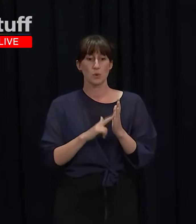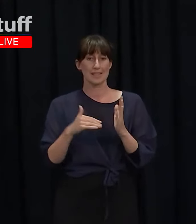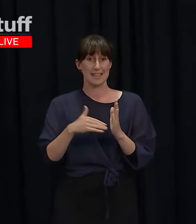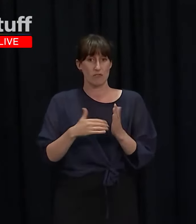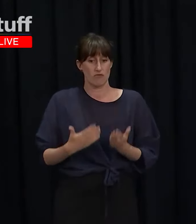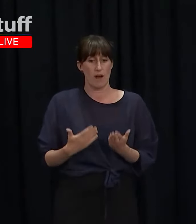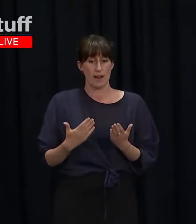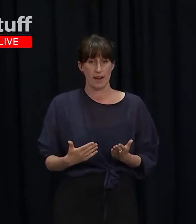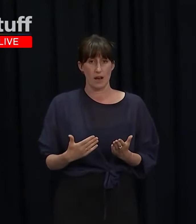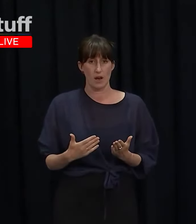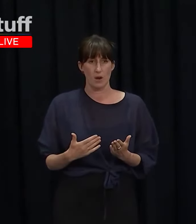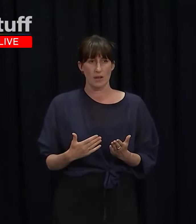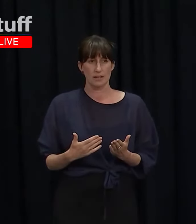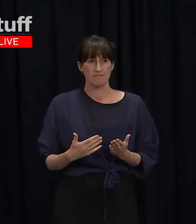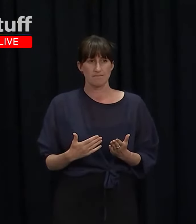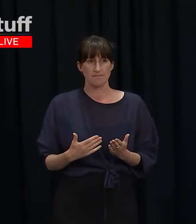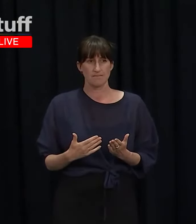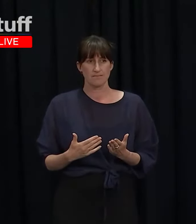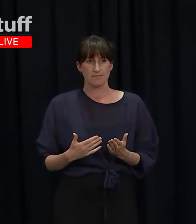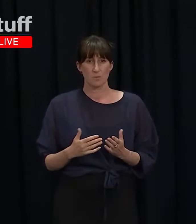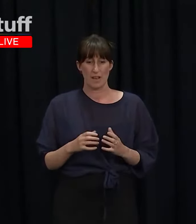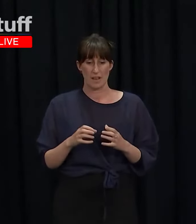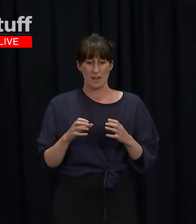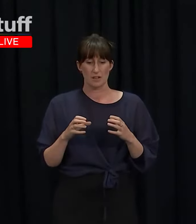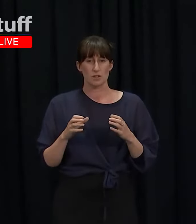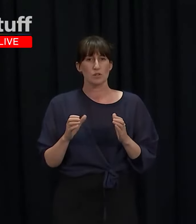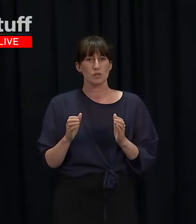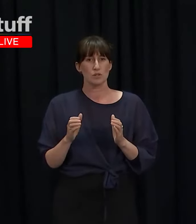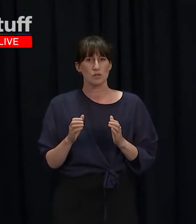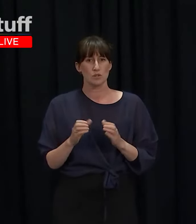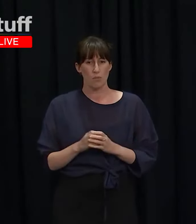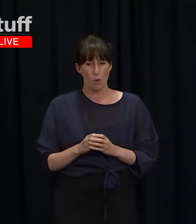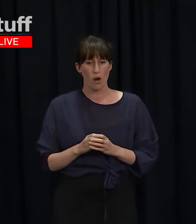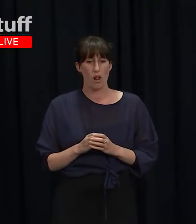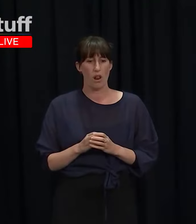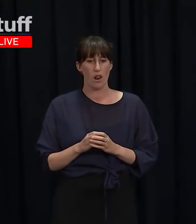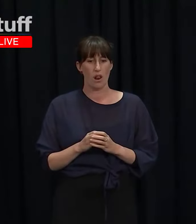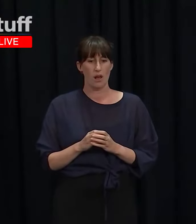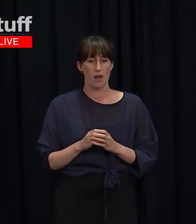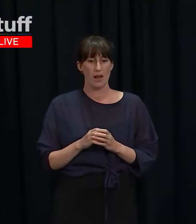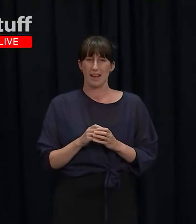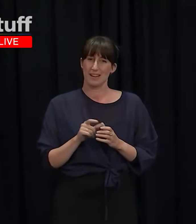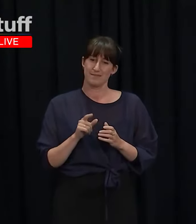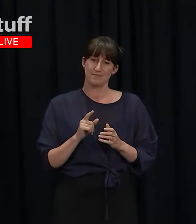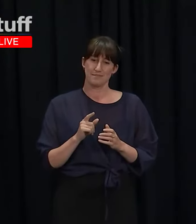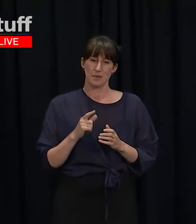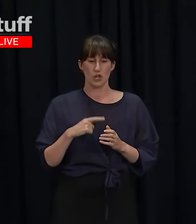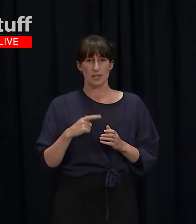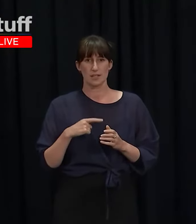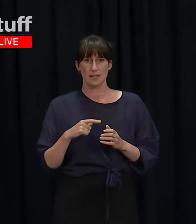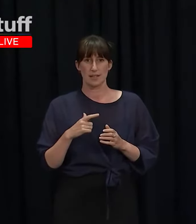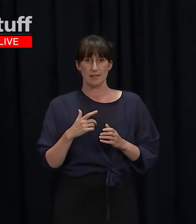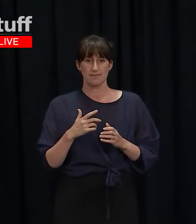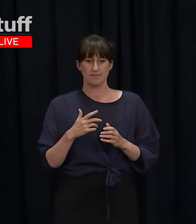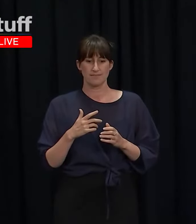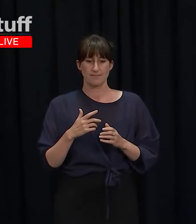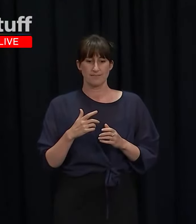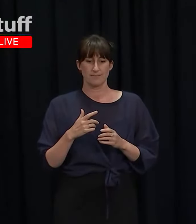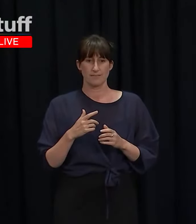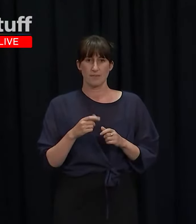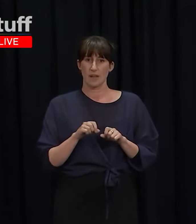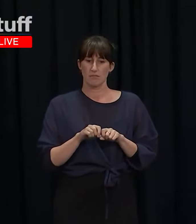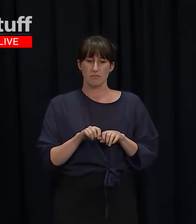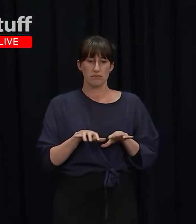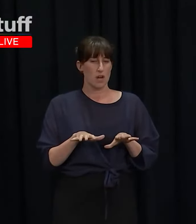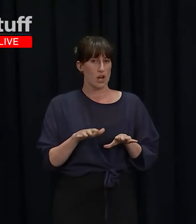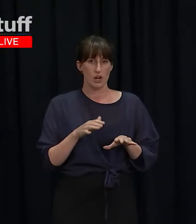is in a very small range of jurisdictions that, because we have such very low prevalence, rapid antigen testing just plays